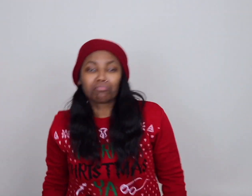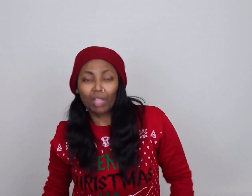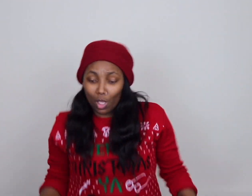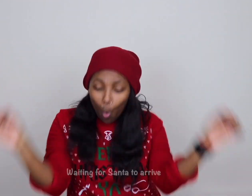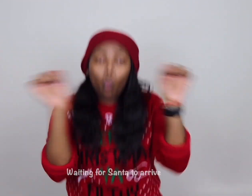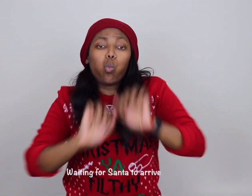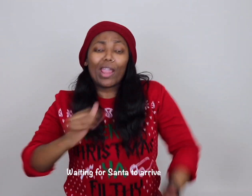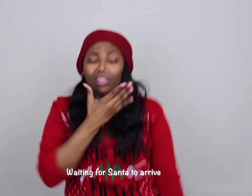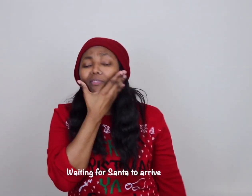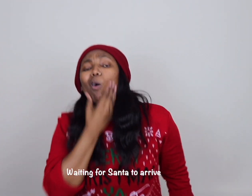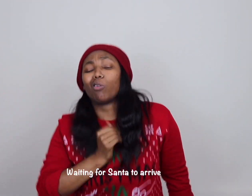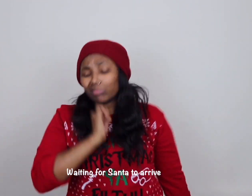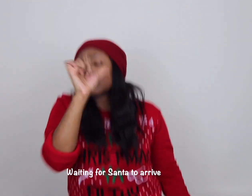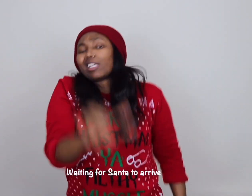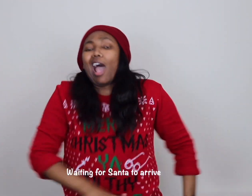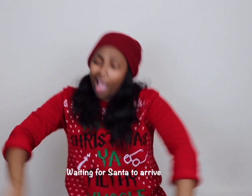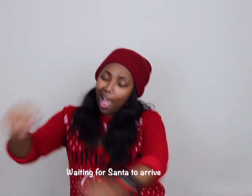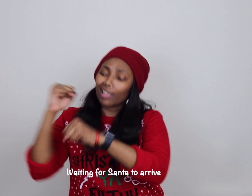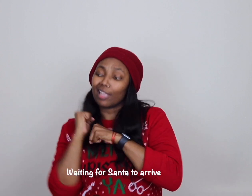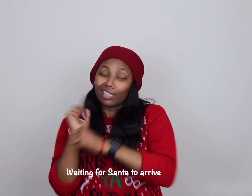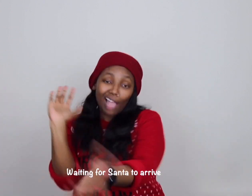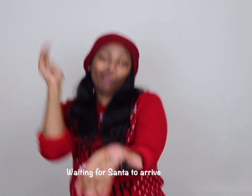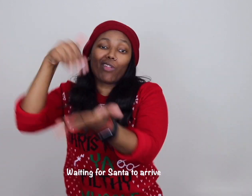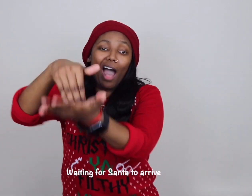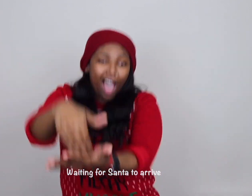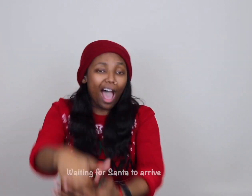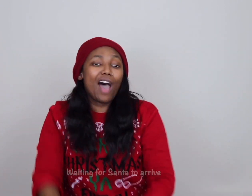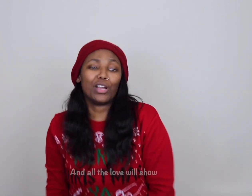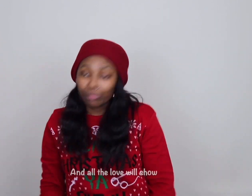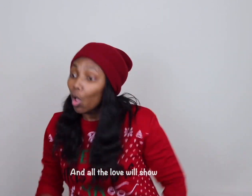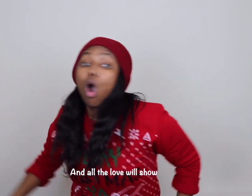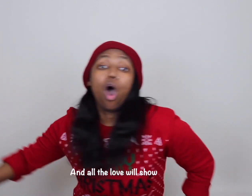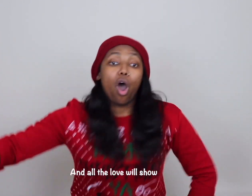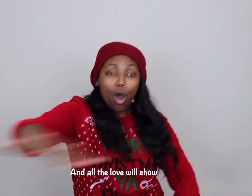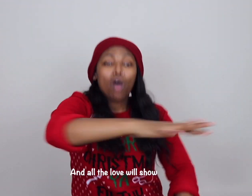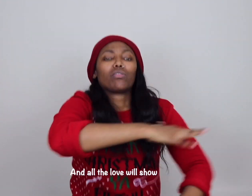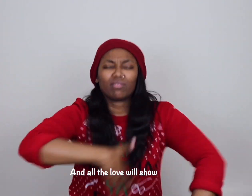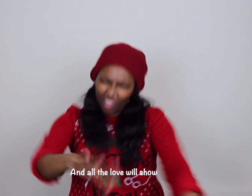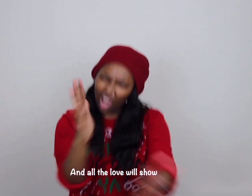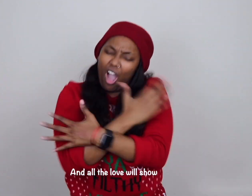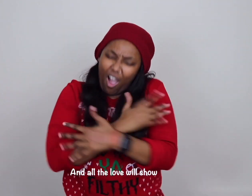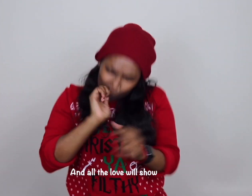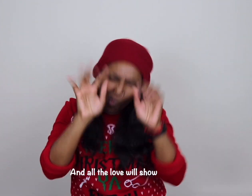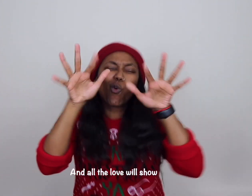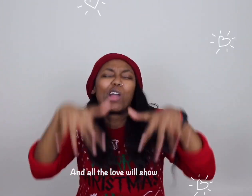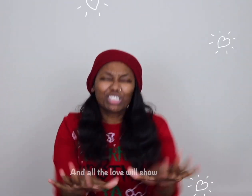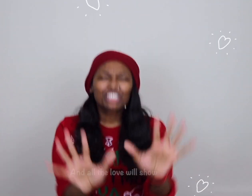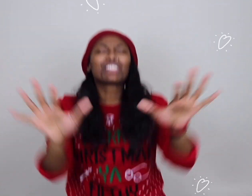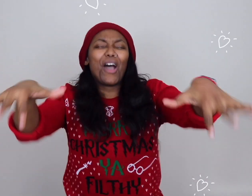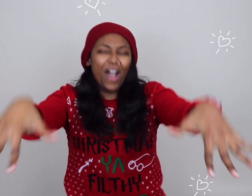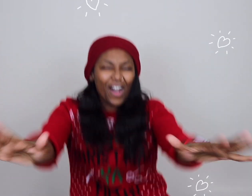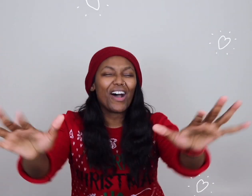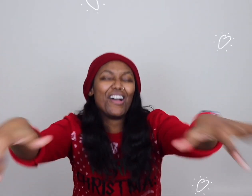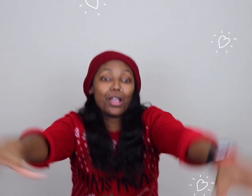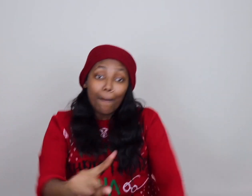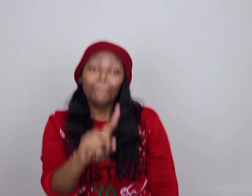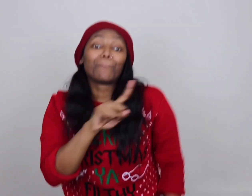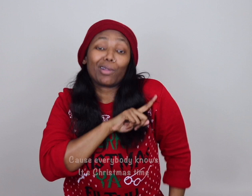Waiting for Santa to arrive And all the love will show Cause